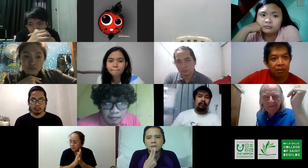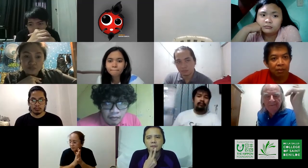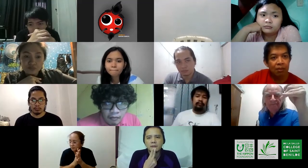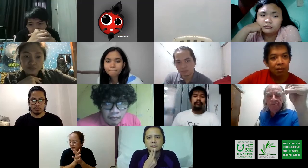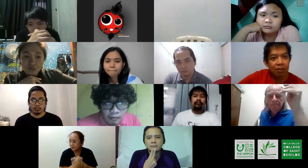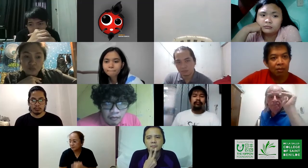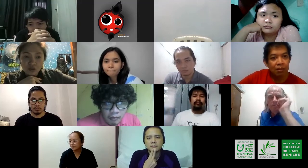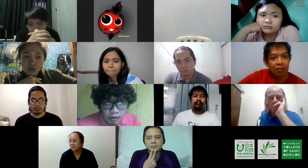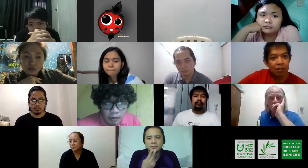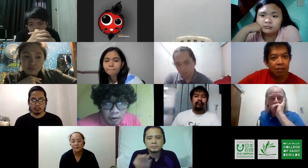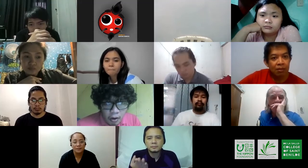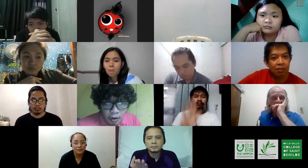Mhm.